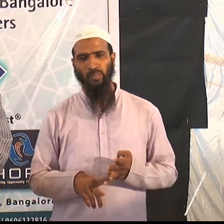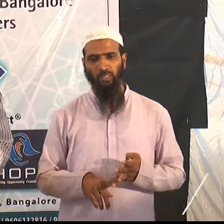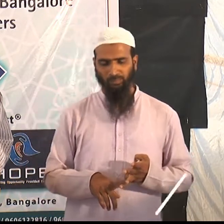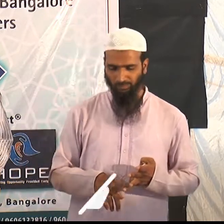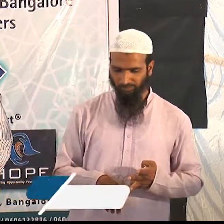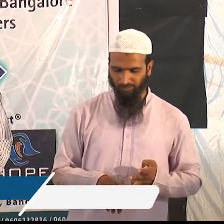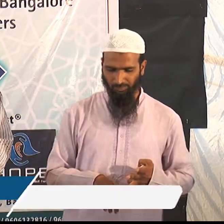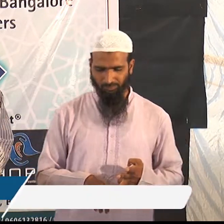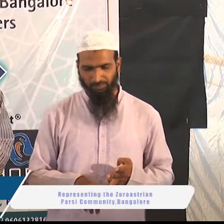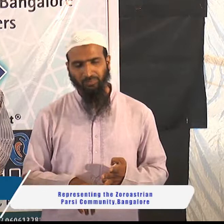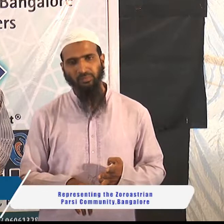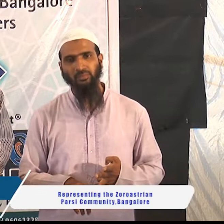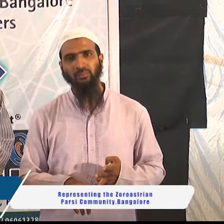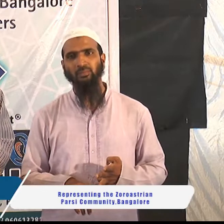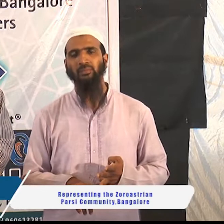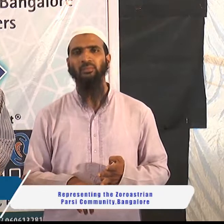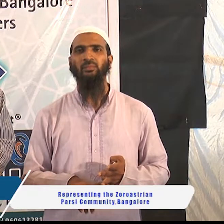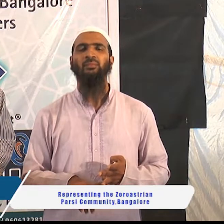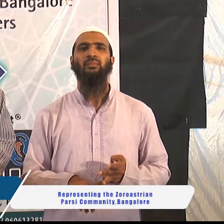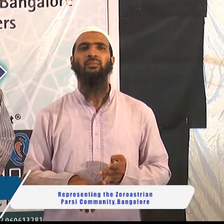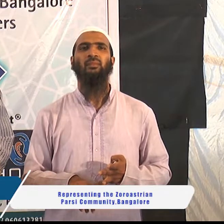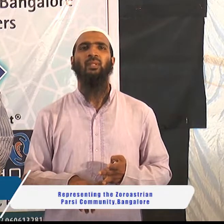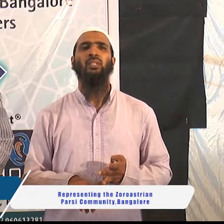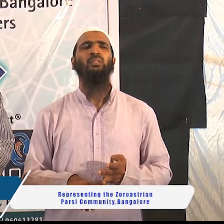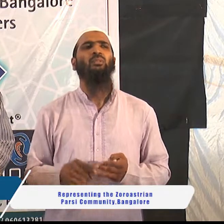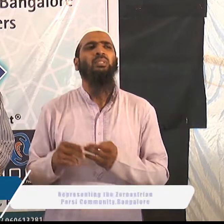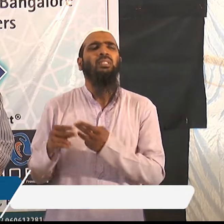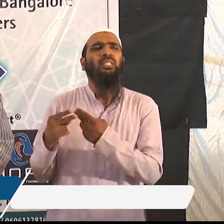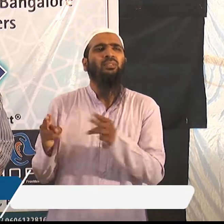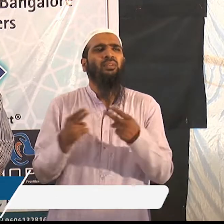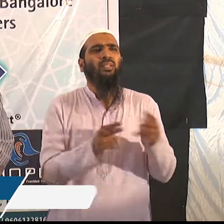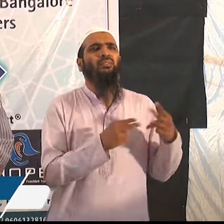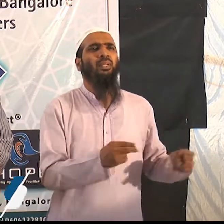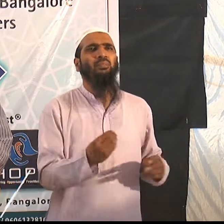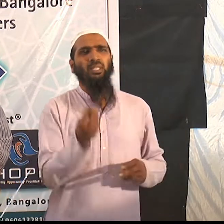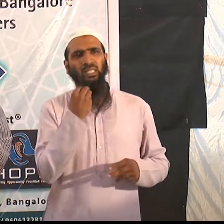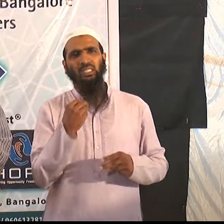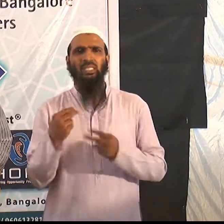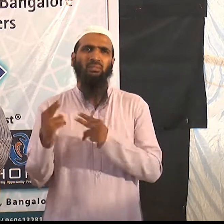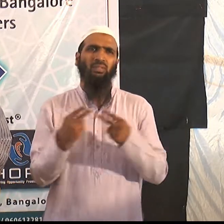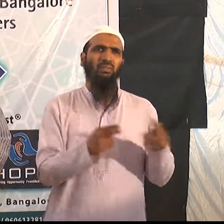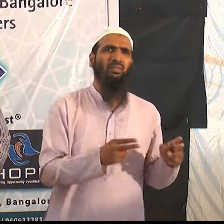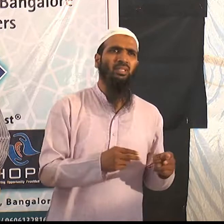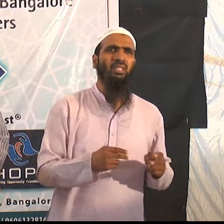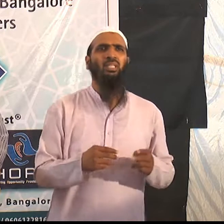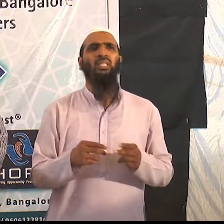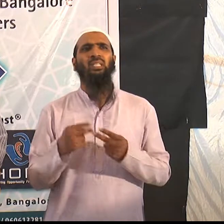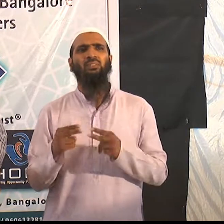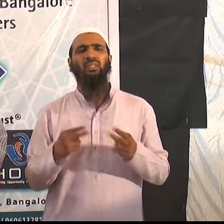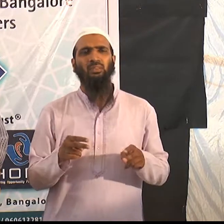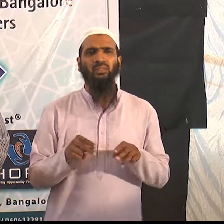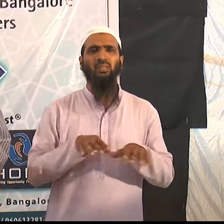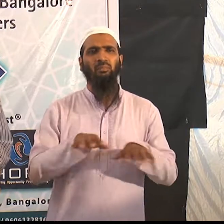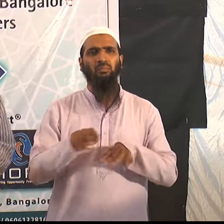Therefore, it is up to us to move forward and do what has been suggested by